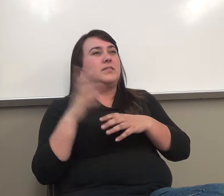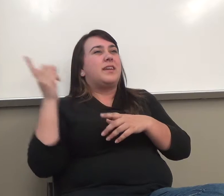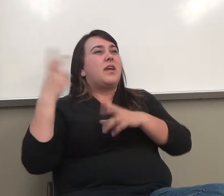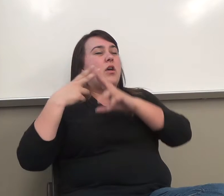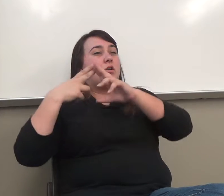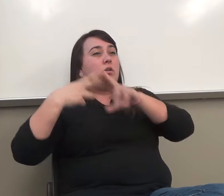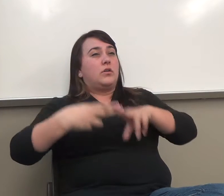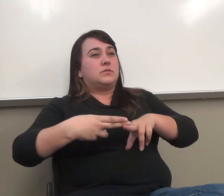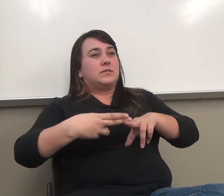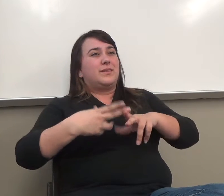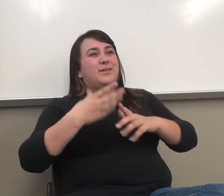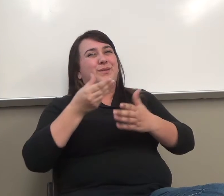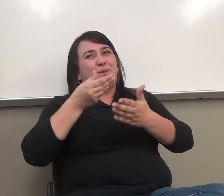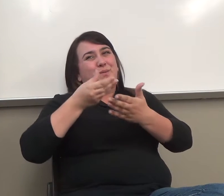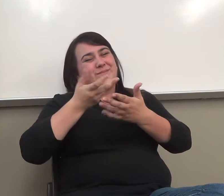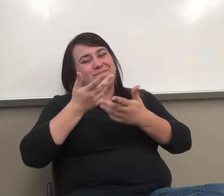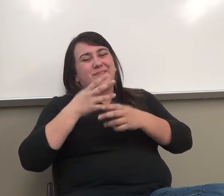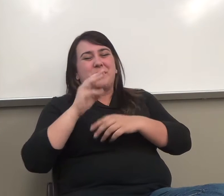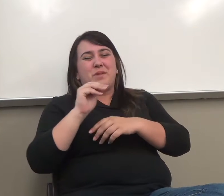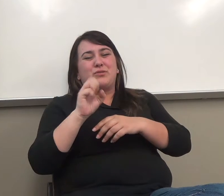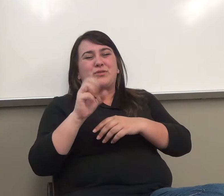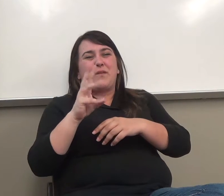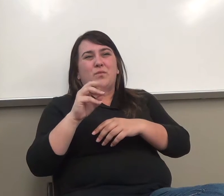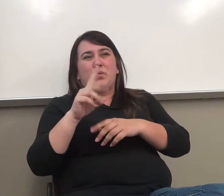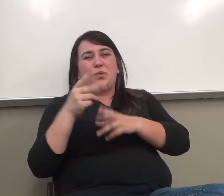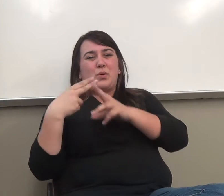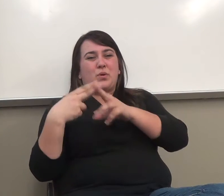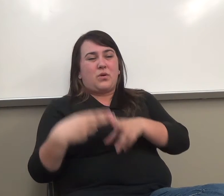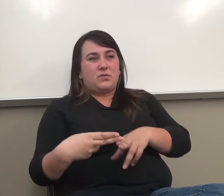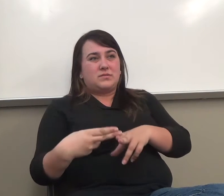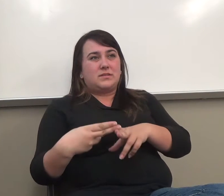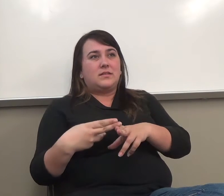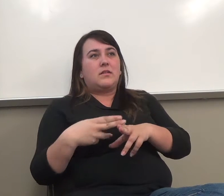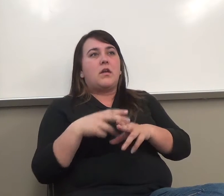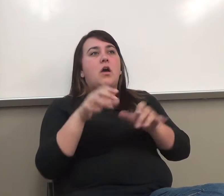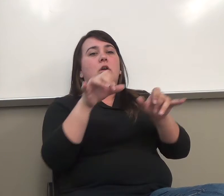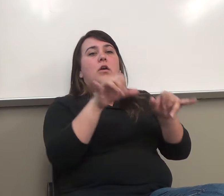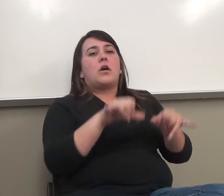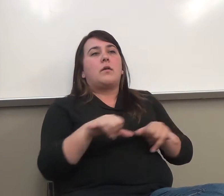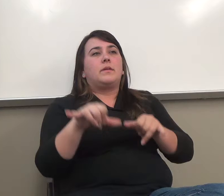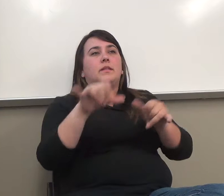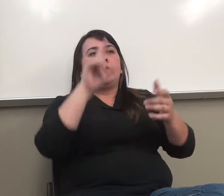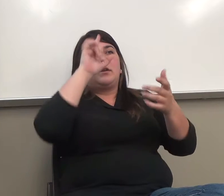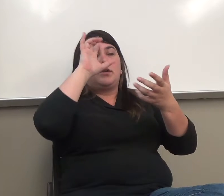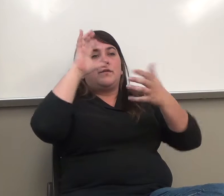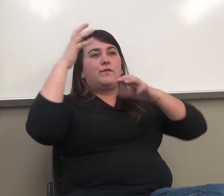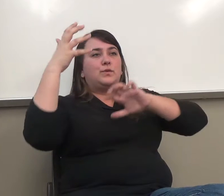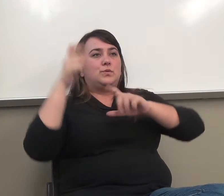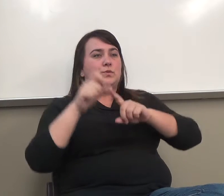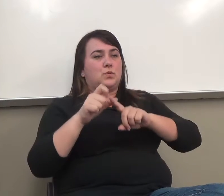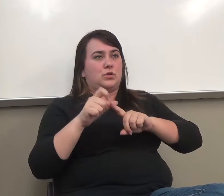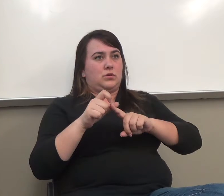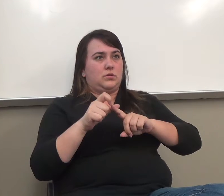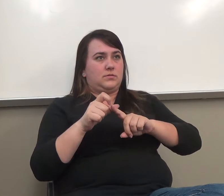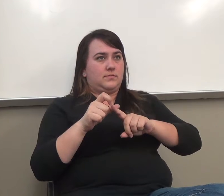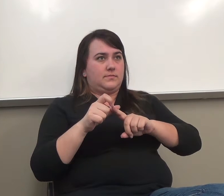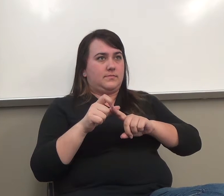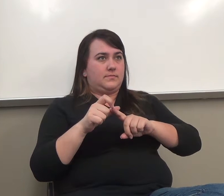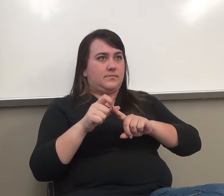it, the closest thing Microsoft Word can get here is commonly confused word. So if you notice